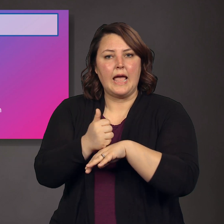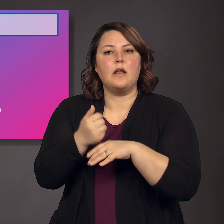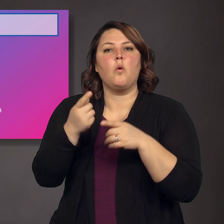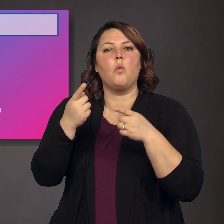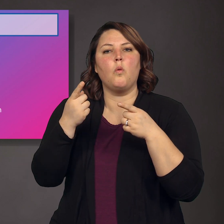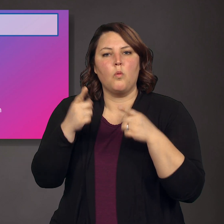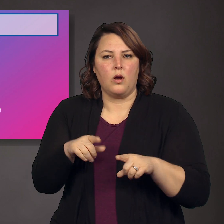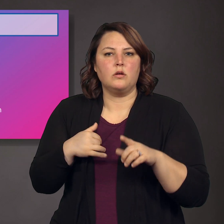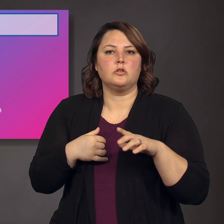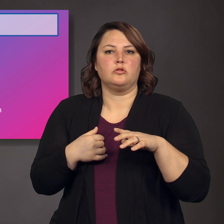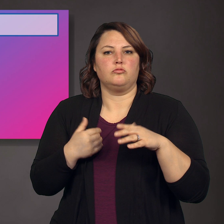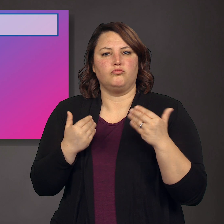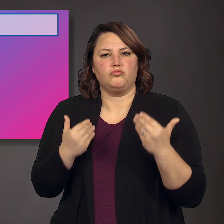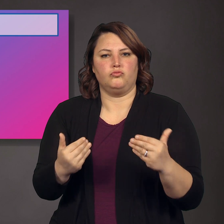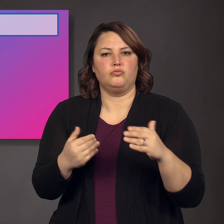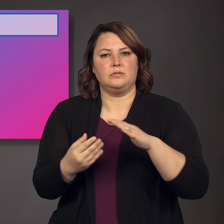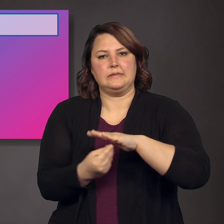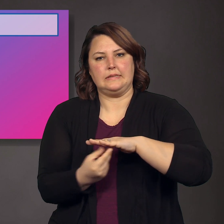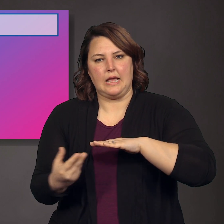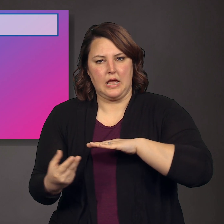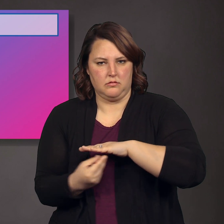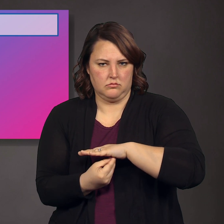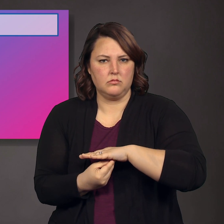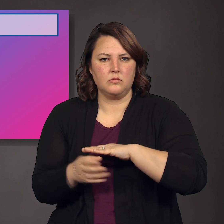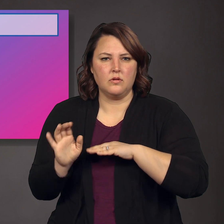scan. Now, quality of the scan.